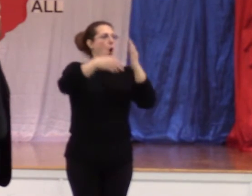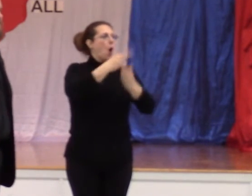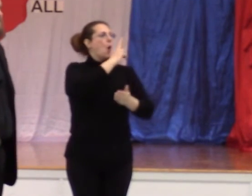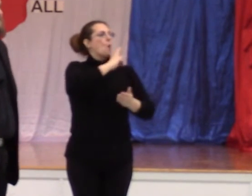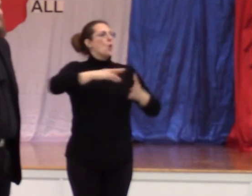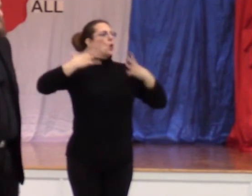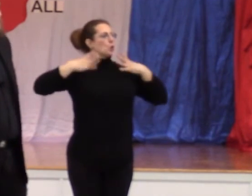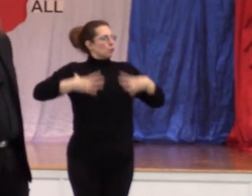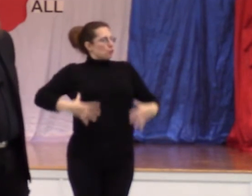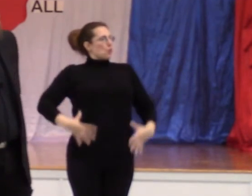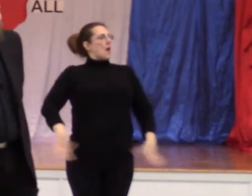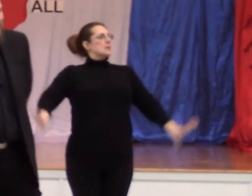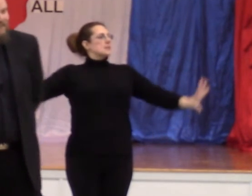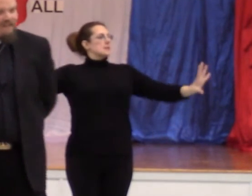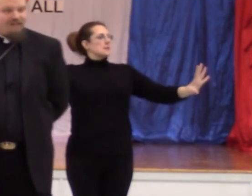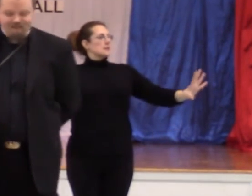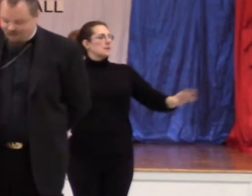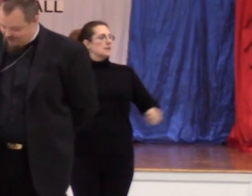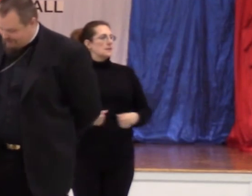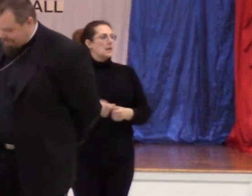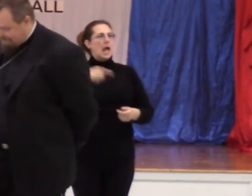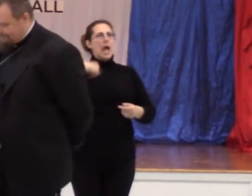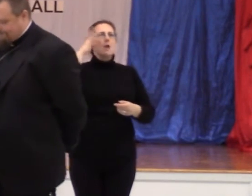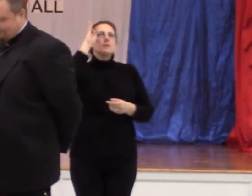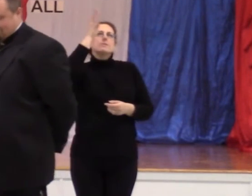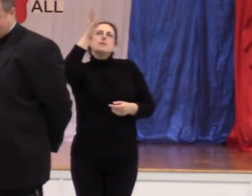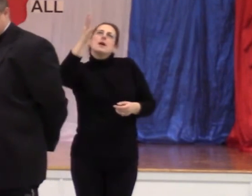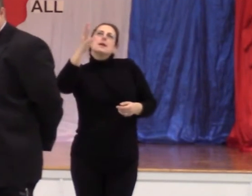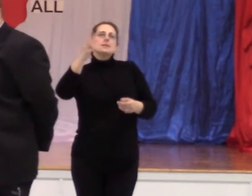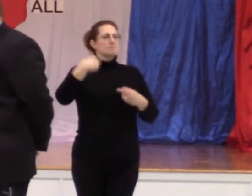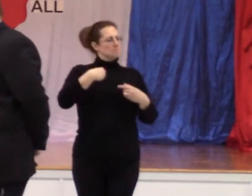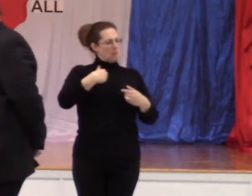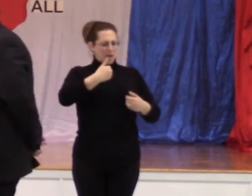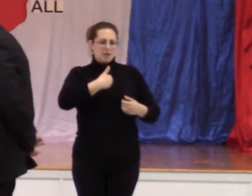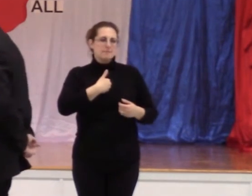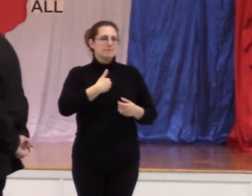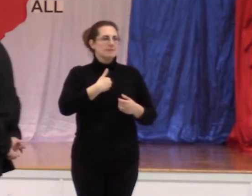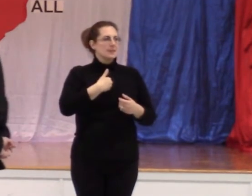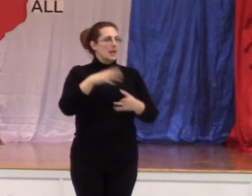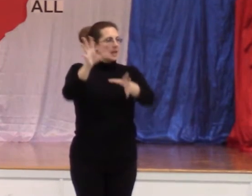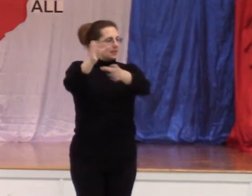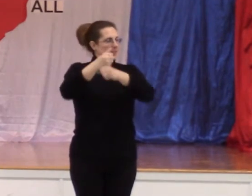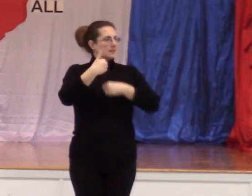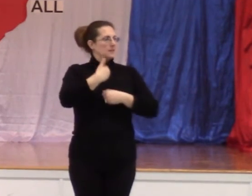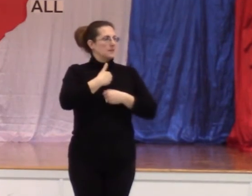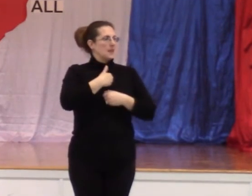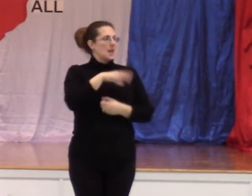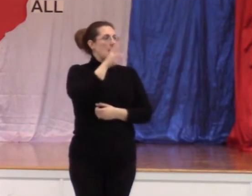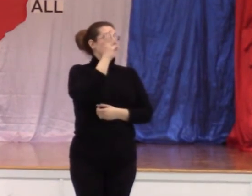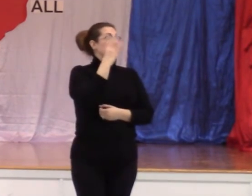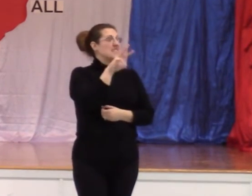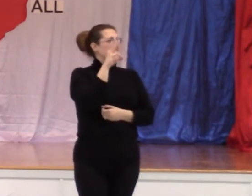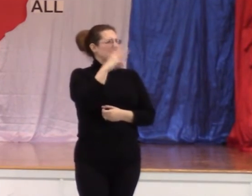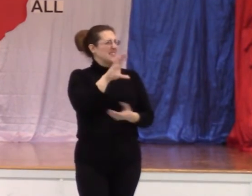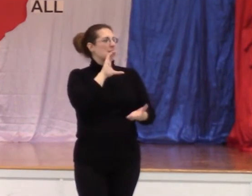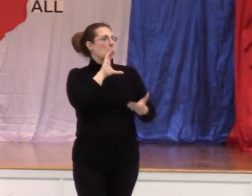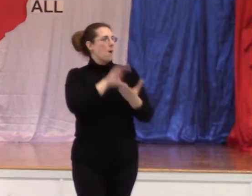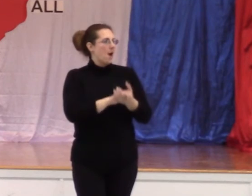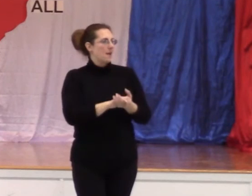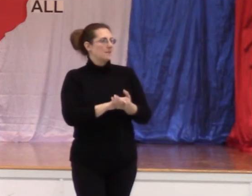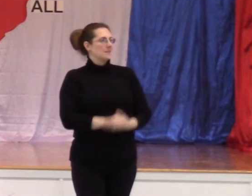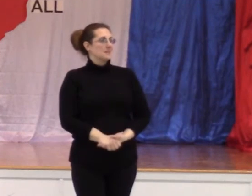dress as he would envision it. He takes to himself 16 wives,